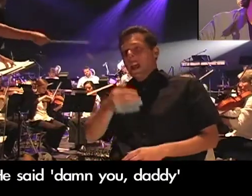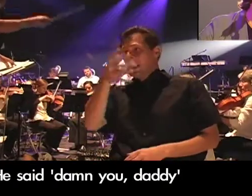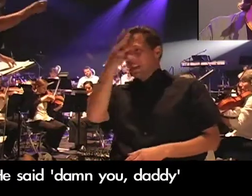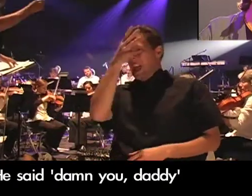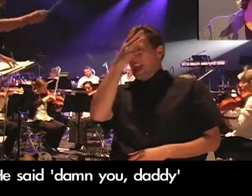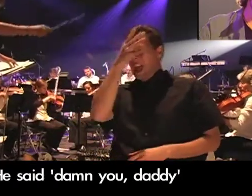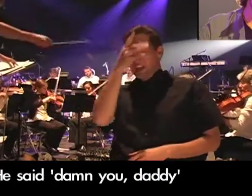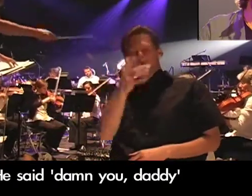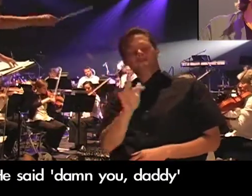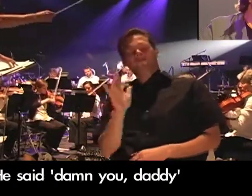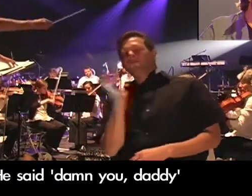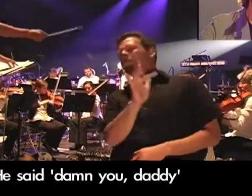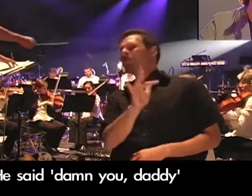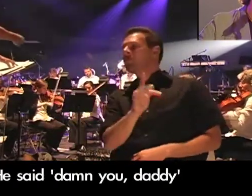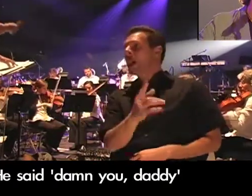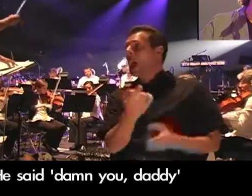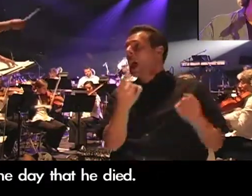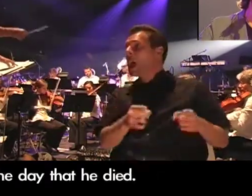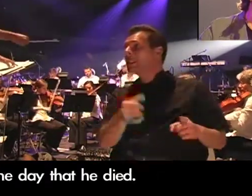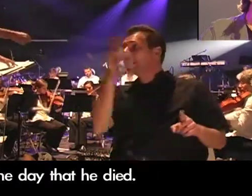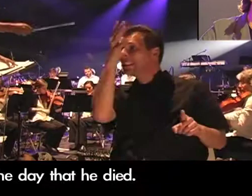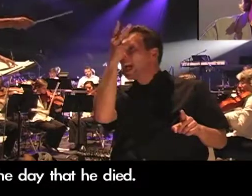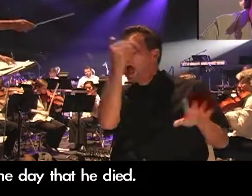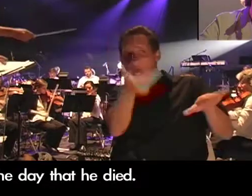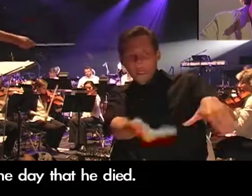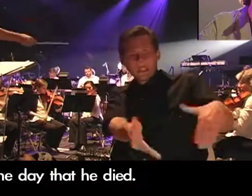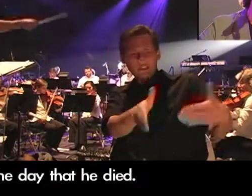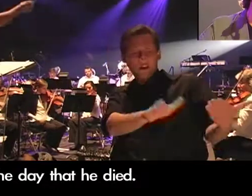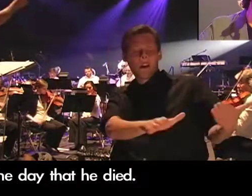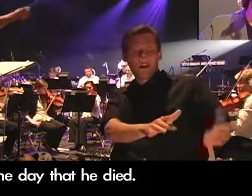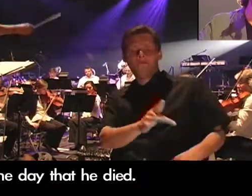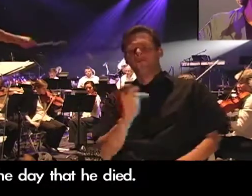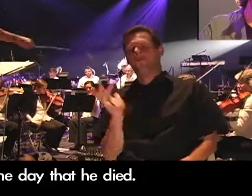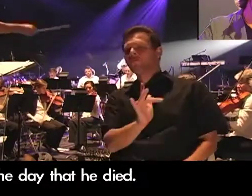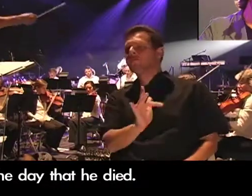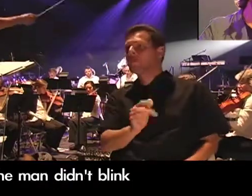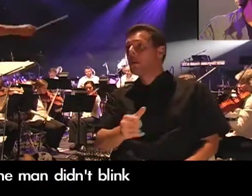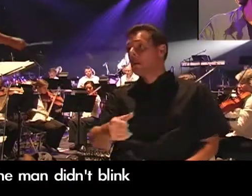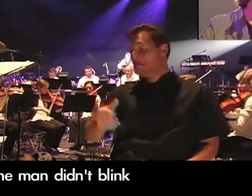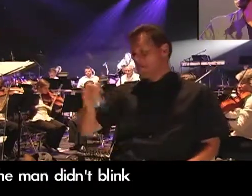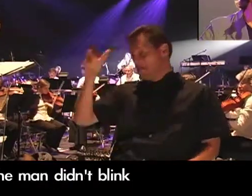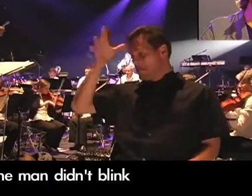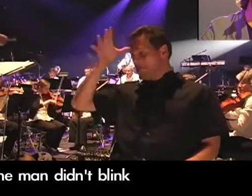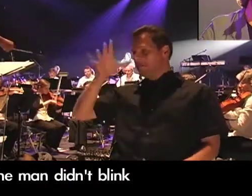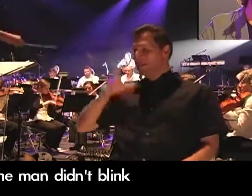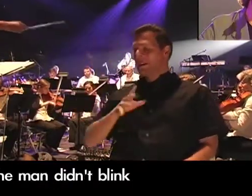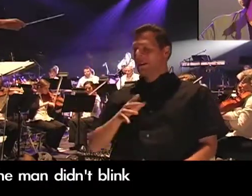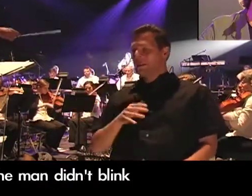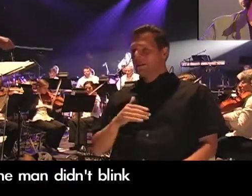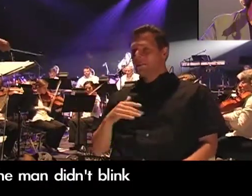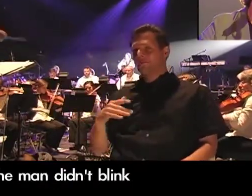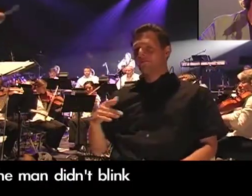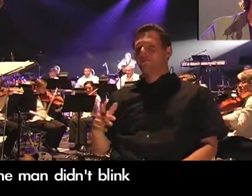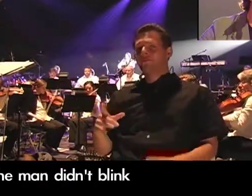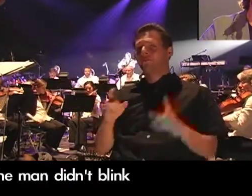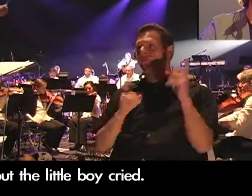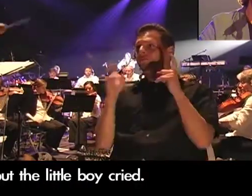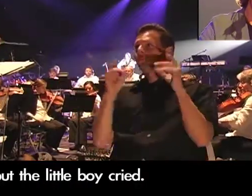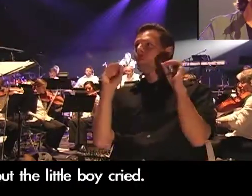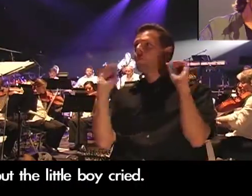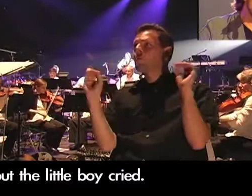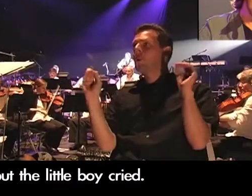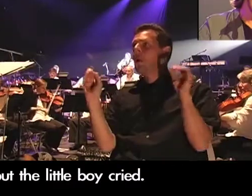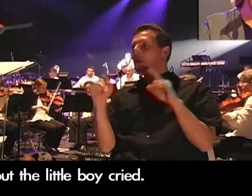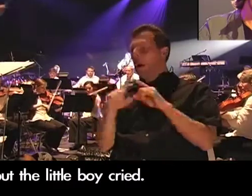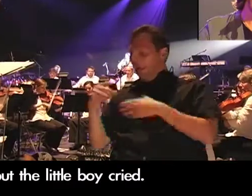you, daddy. The day that he died, the man didn't blame. But